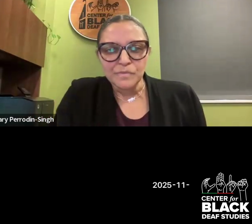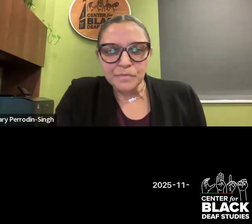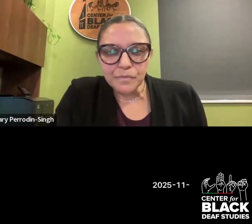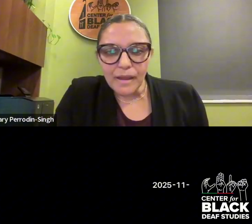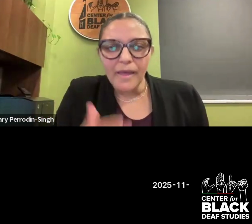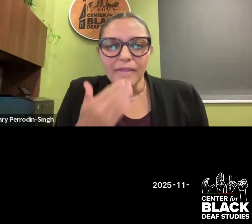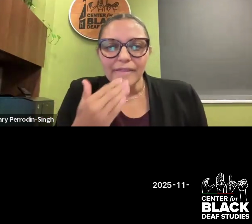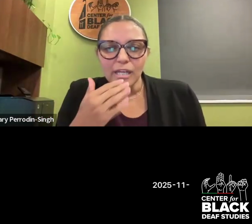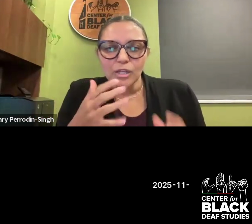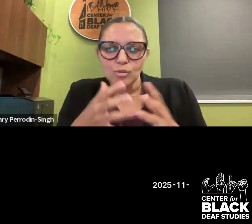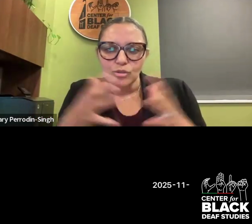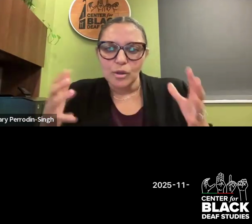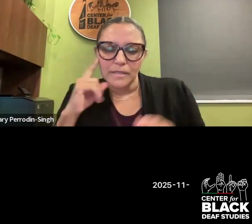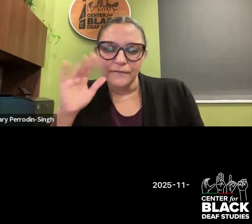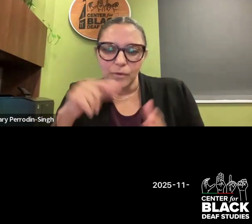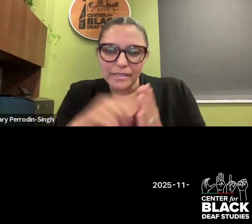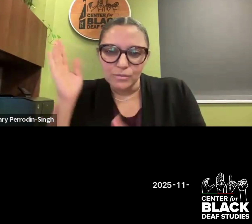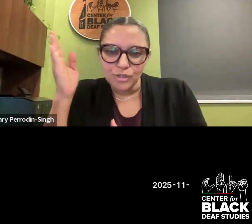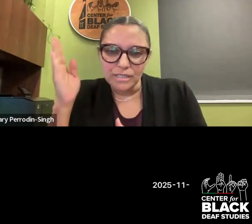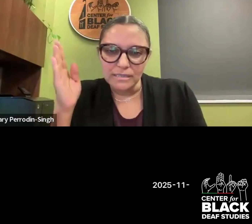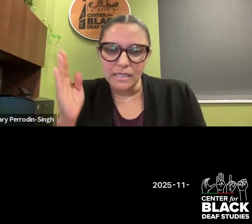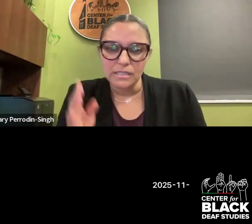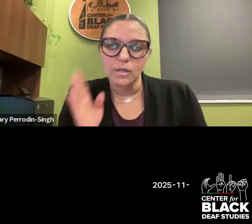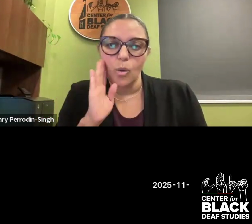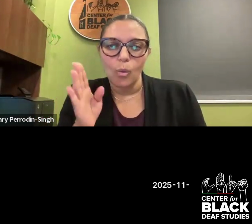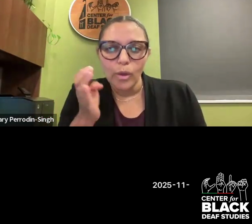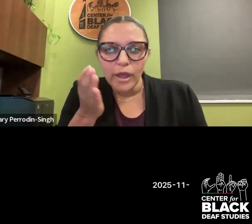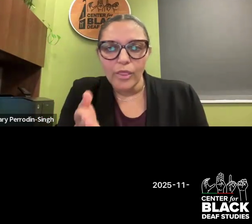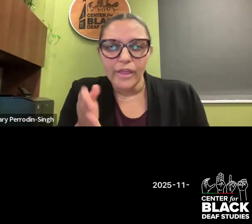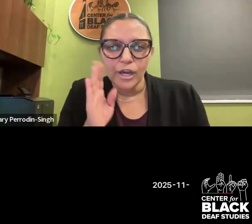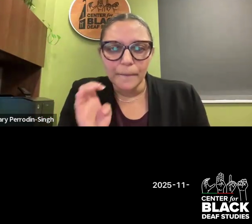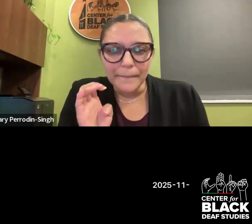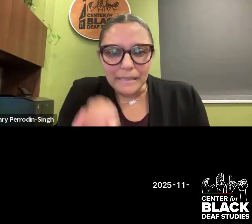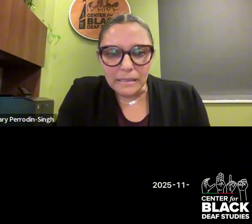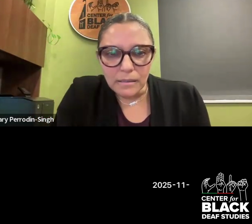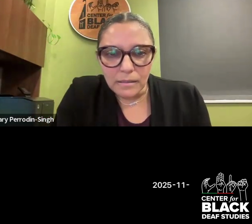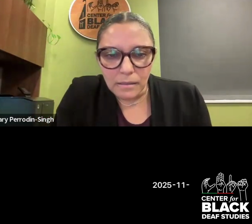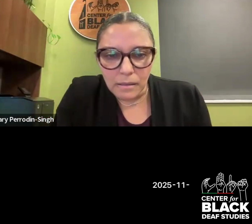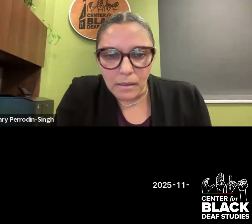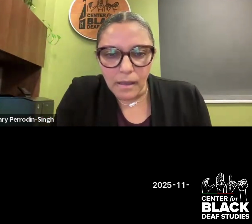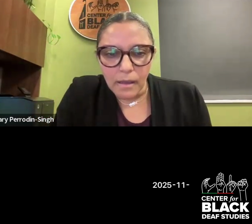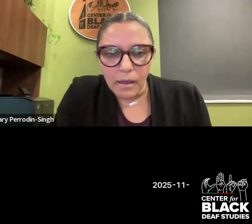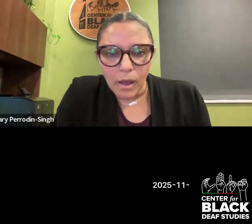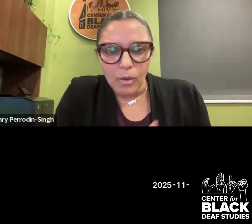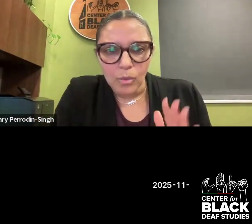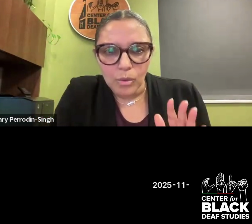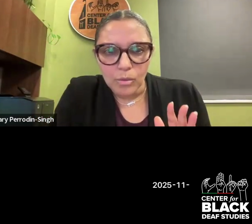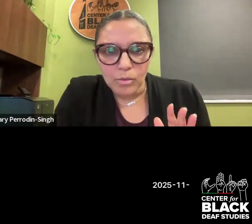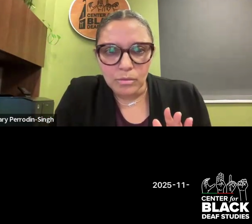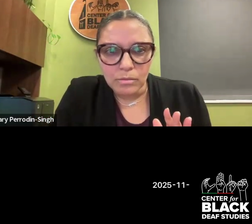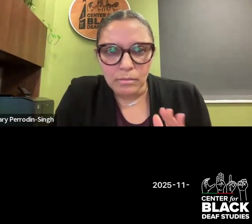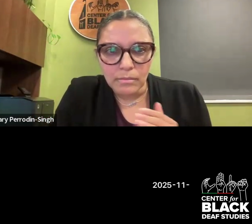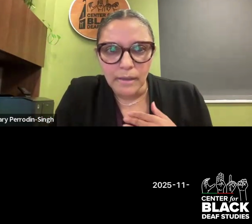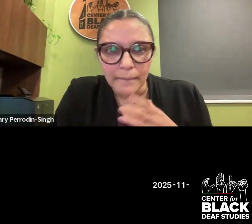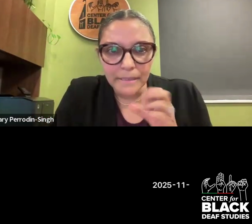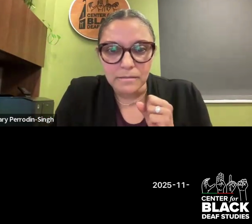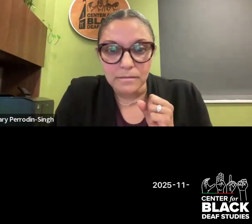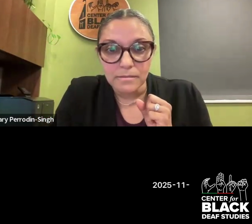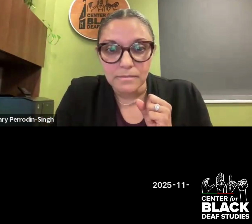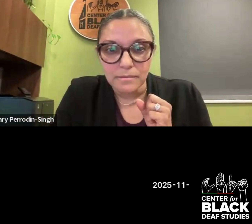better. Okay, so another one from Clarissa. Thank you so much. Oh, it looks like that one was answered. So it was just a thank you